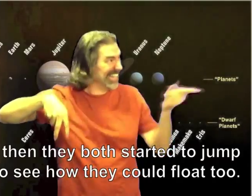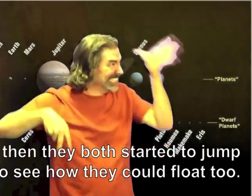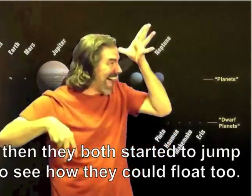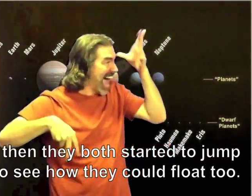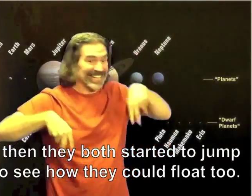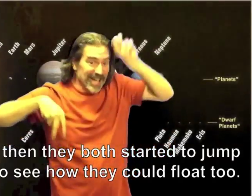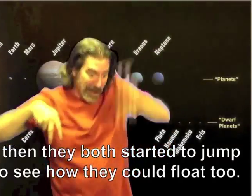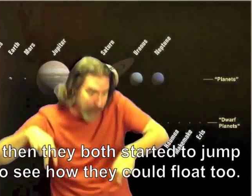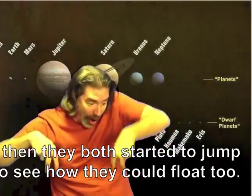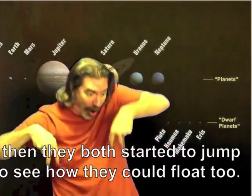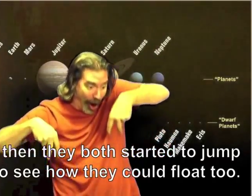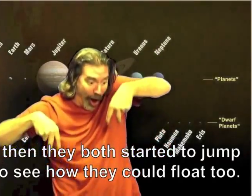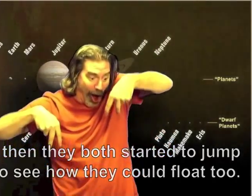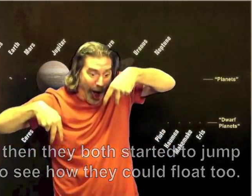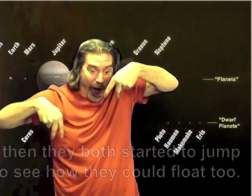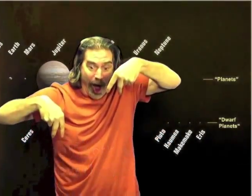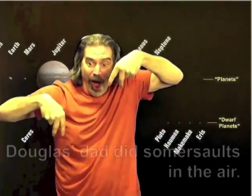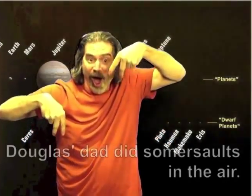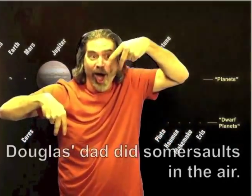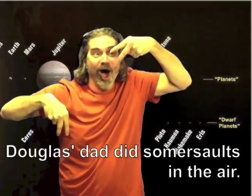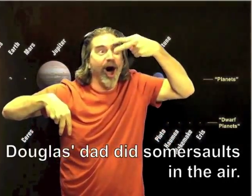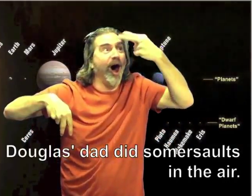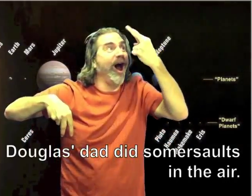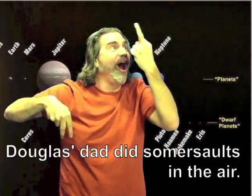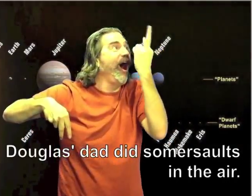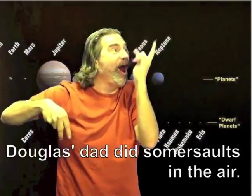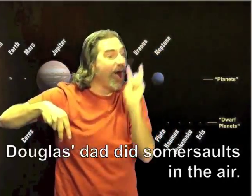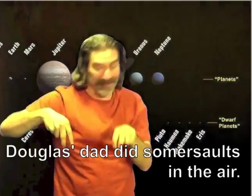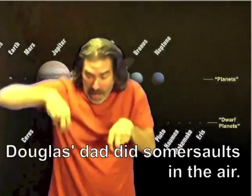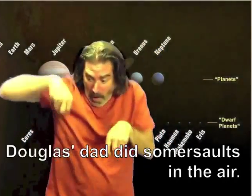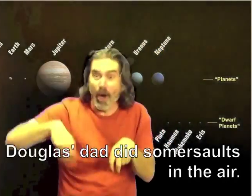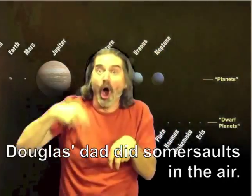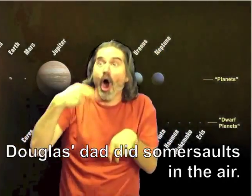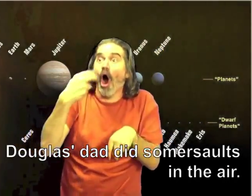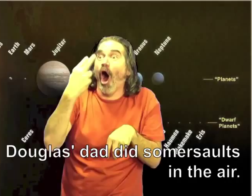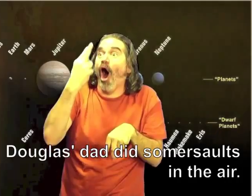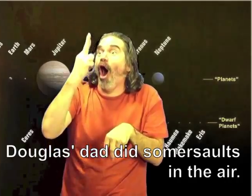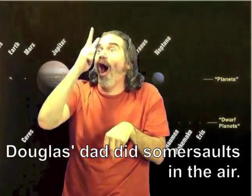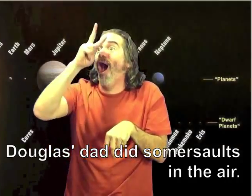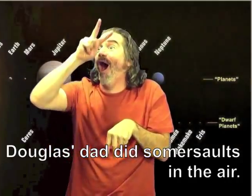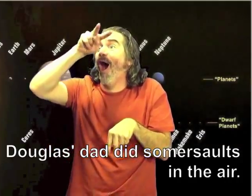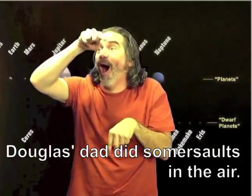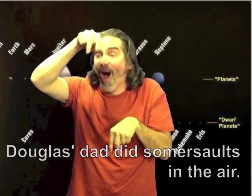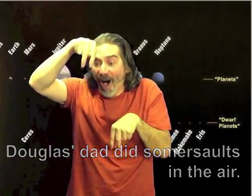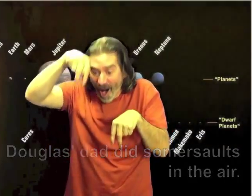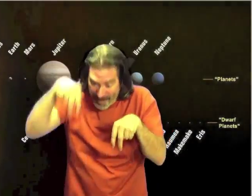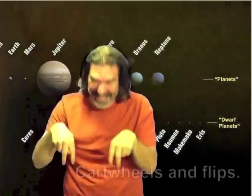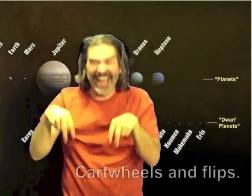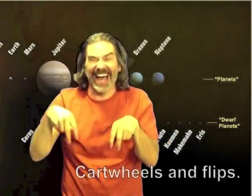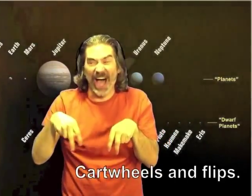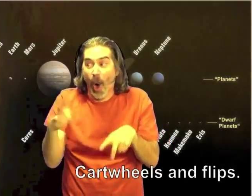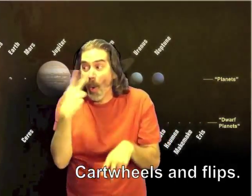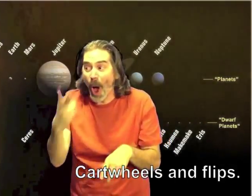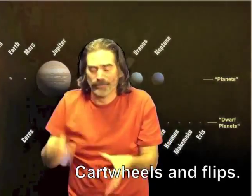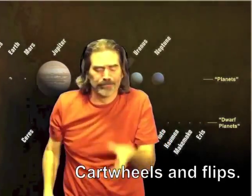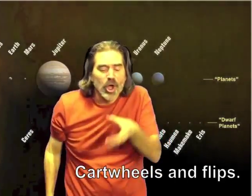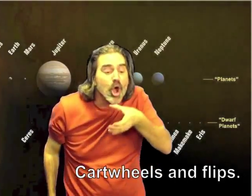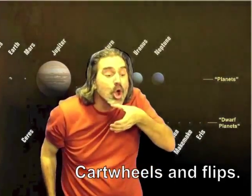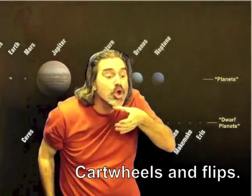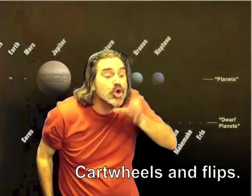And then they both started to jump. And his dad did some somersaults and cartwheels and flips.